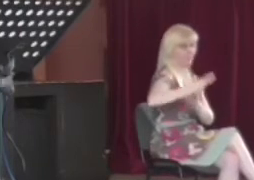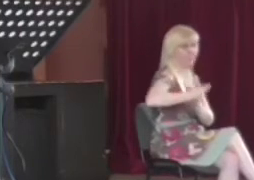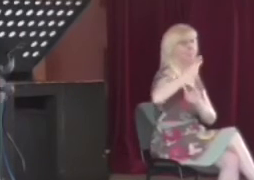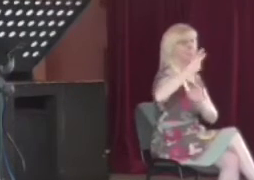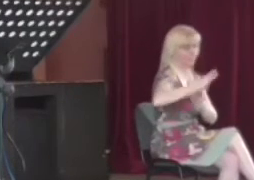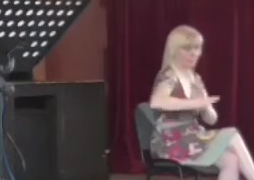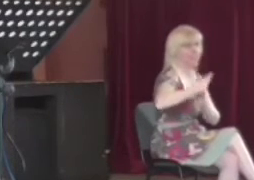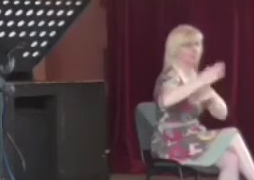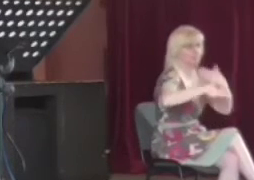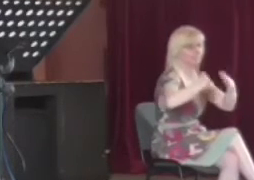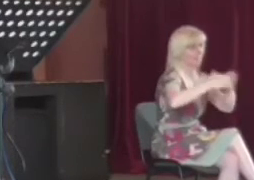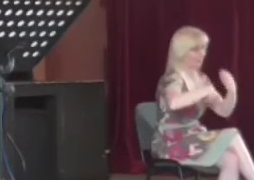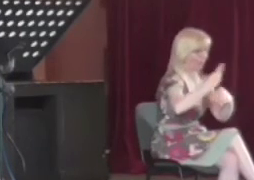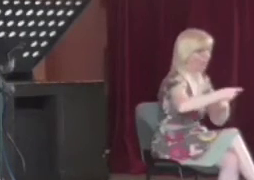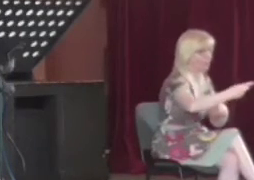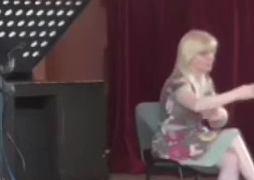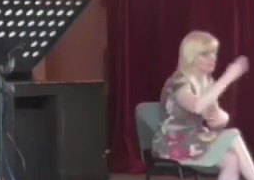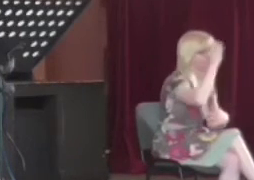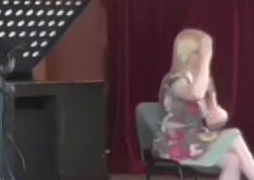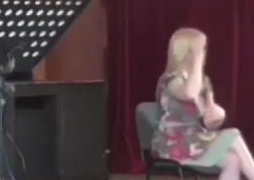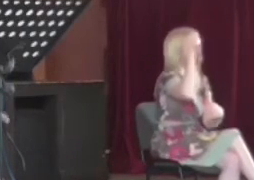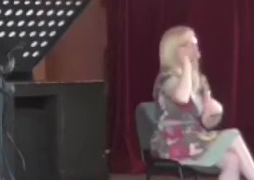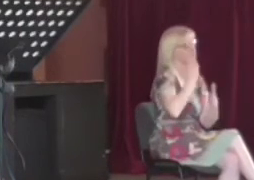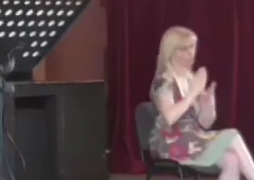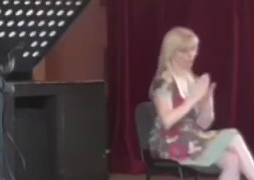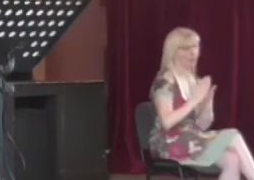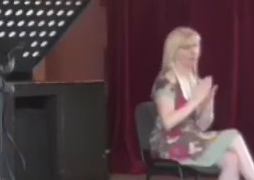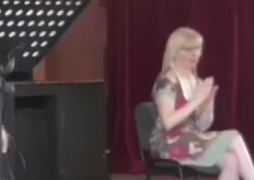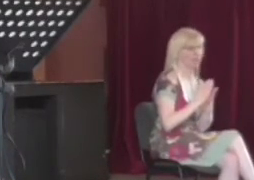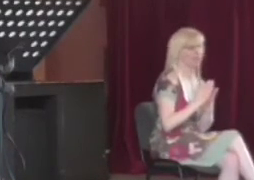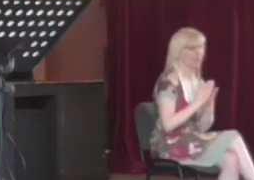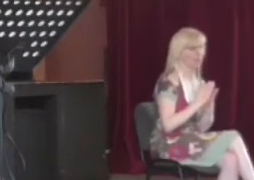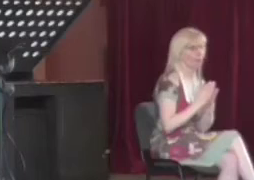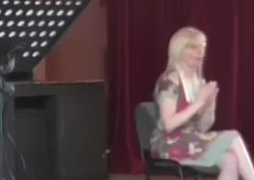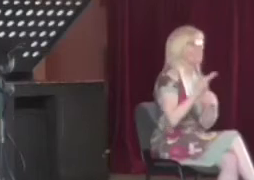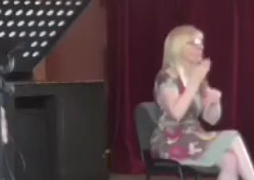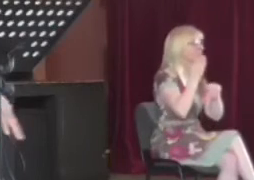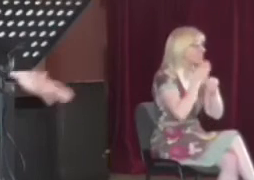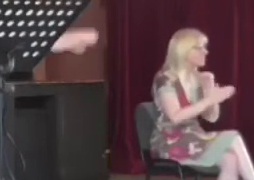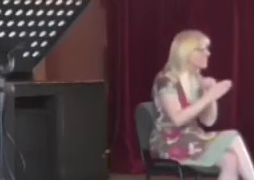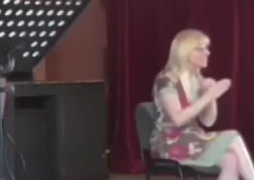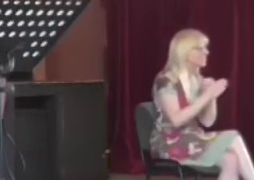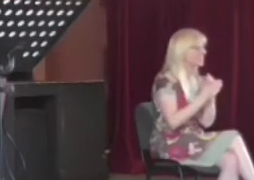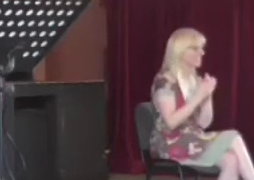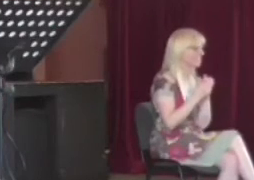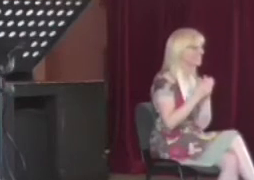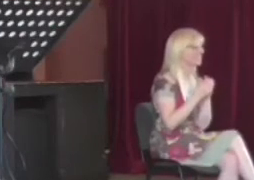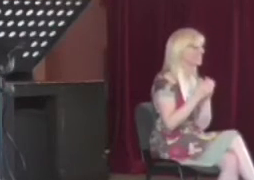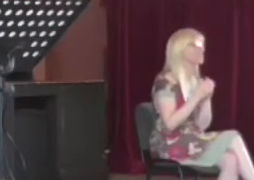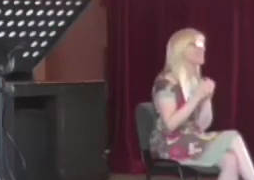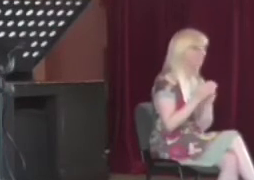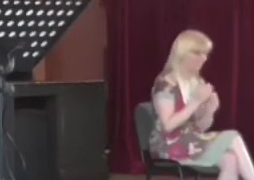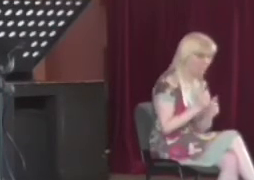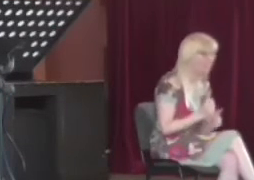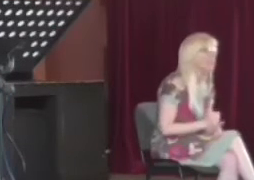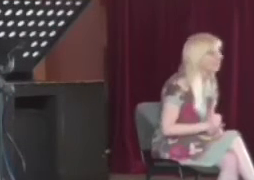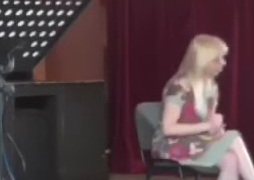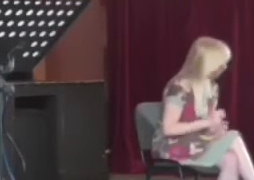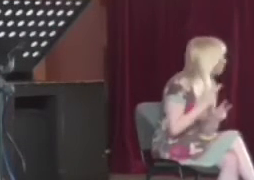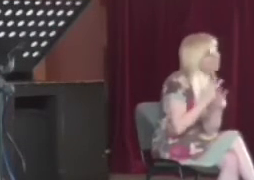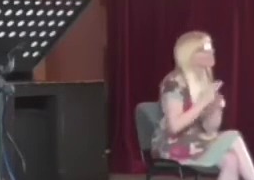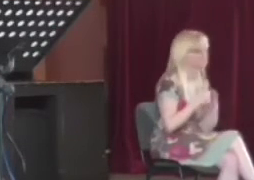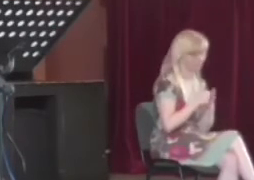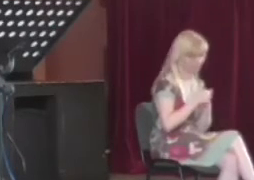people, and they were like, oh, yeah, we want to do that. We're up for that. So in the end, we had to put it before the chaplaincy